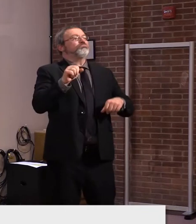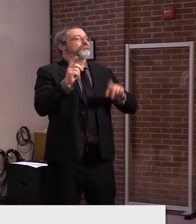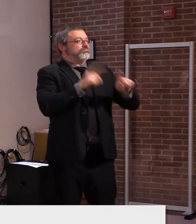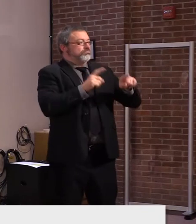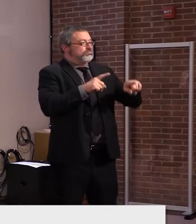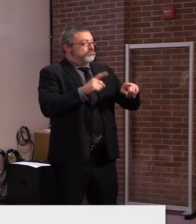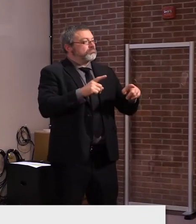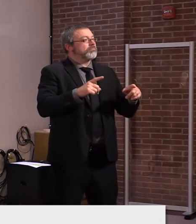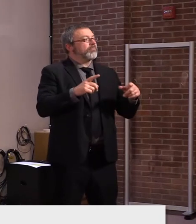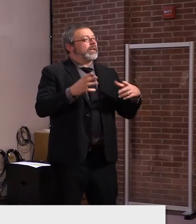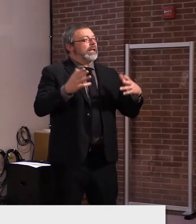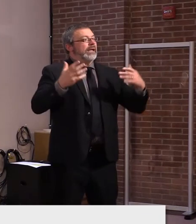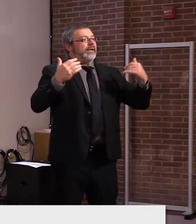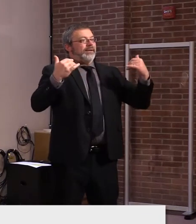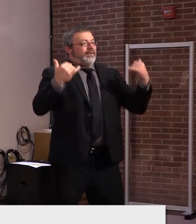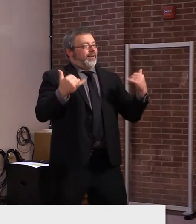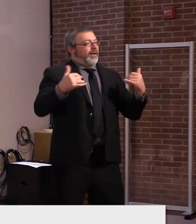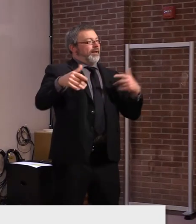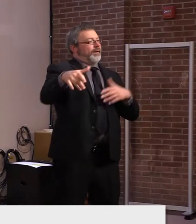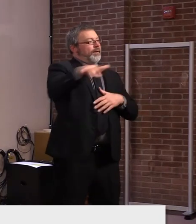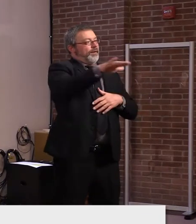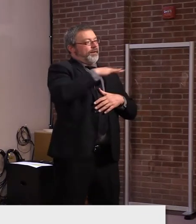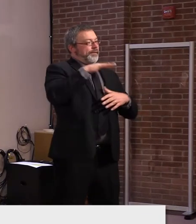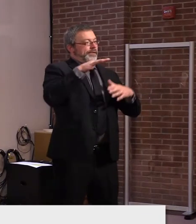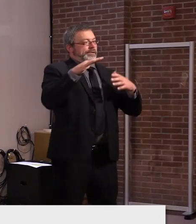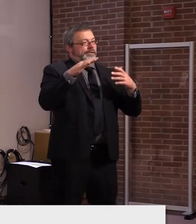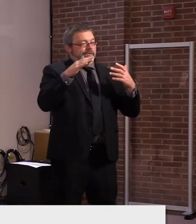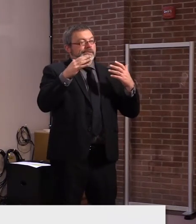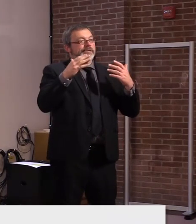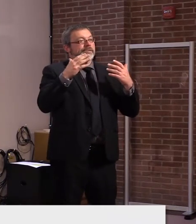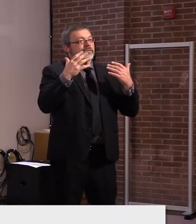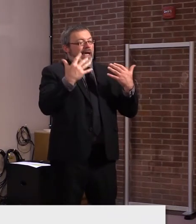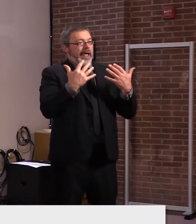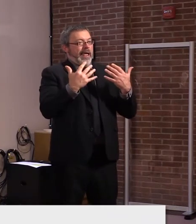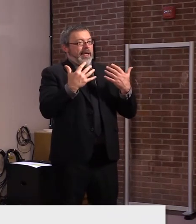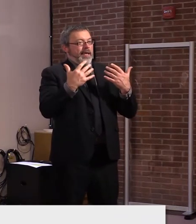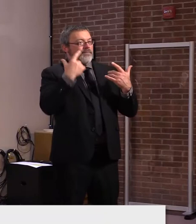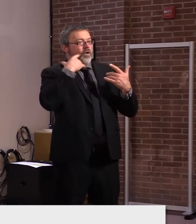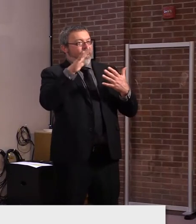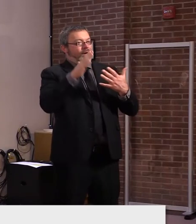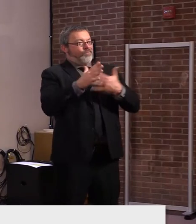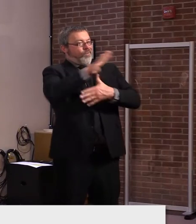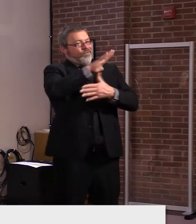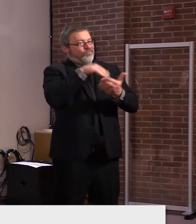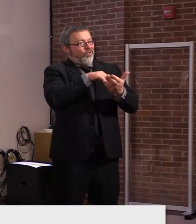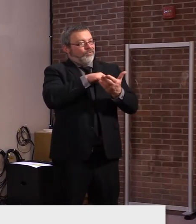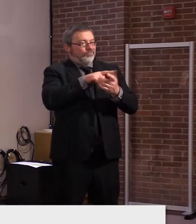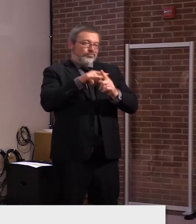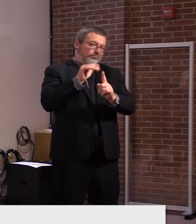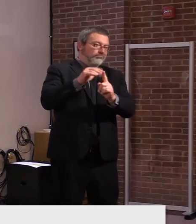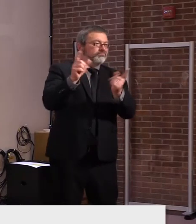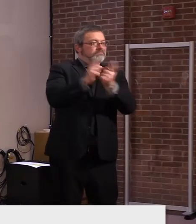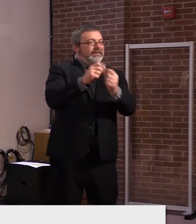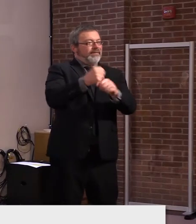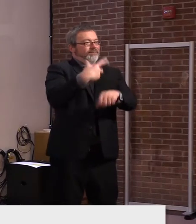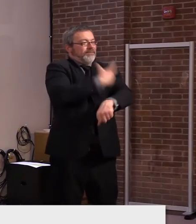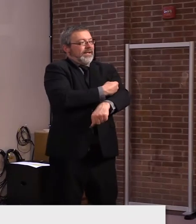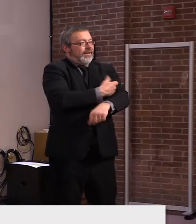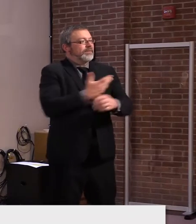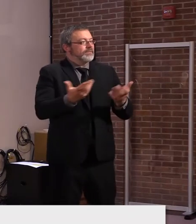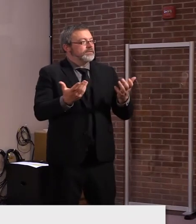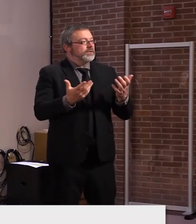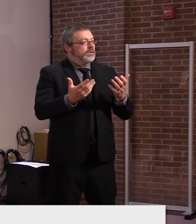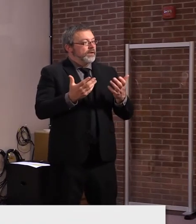we'll see the rollout sort of go in phases here as we move forward. But I would say we were